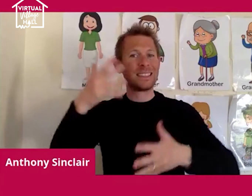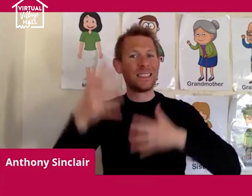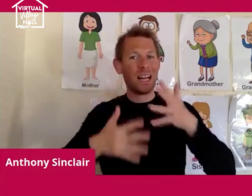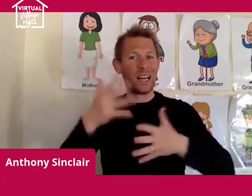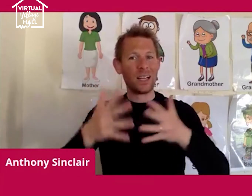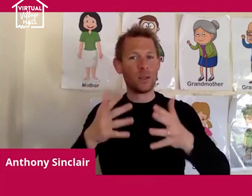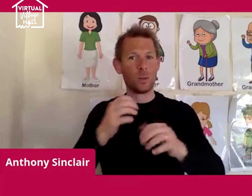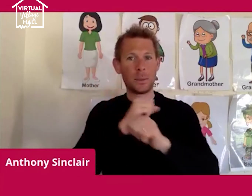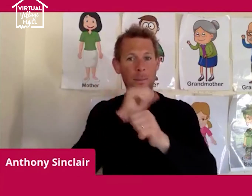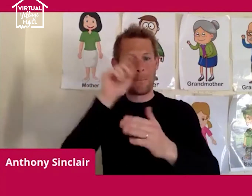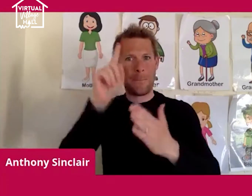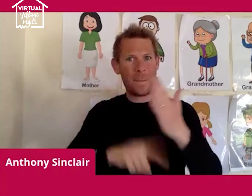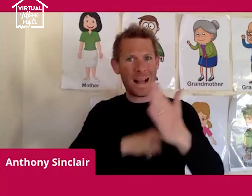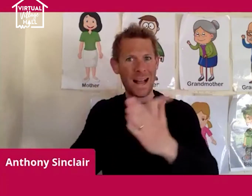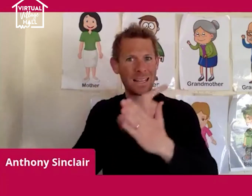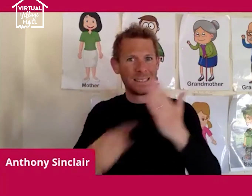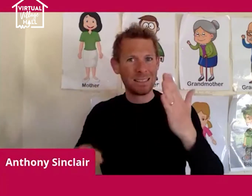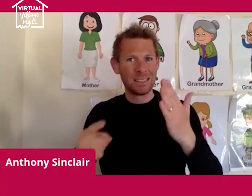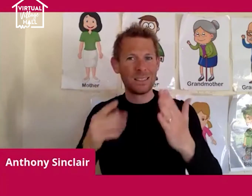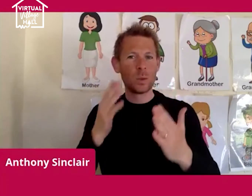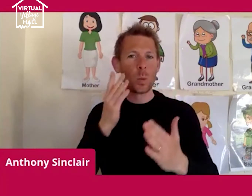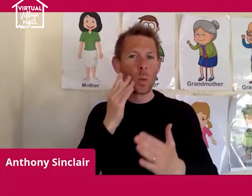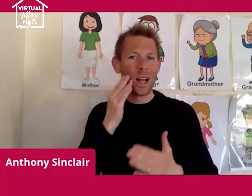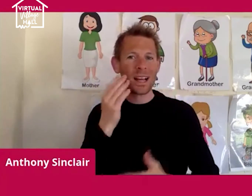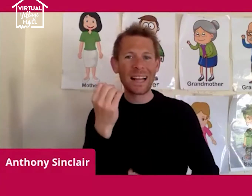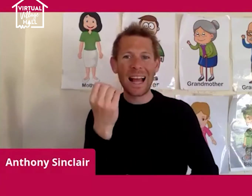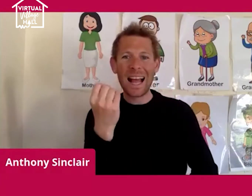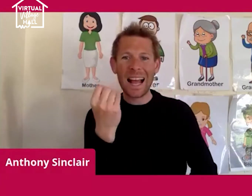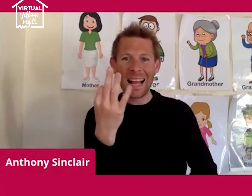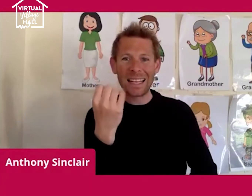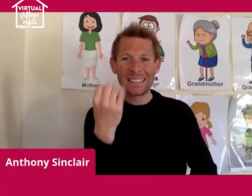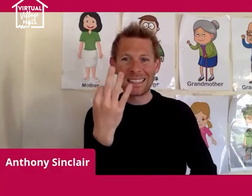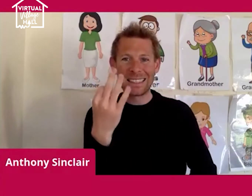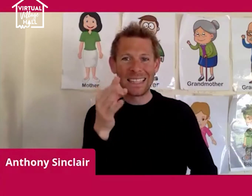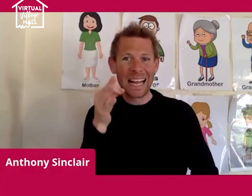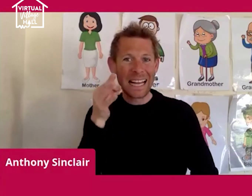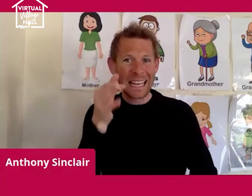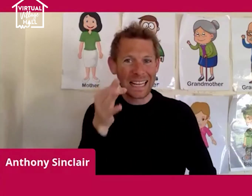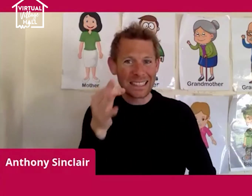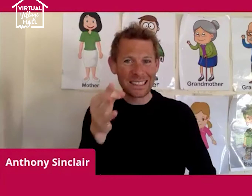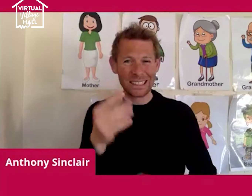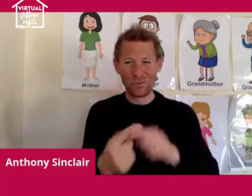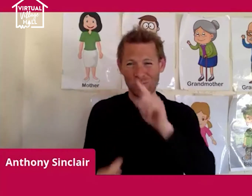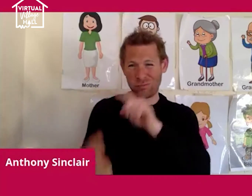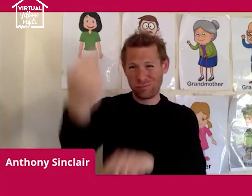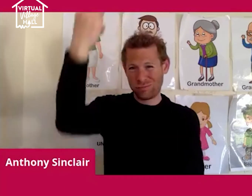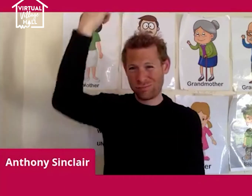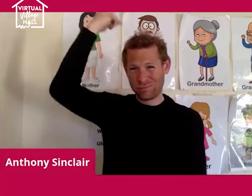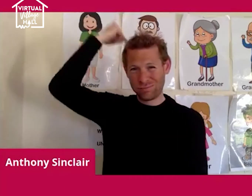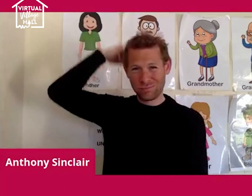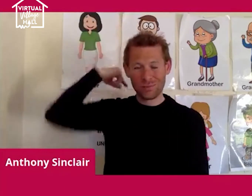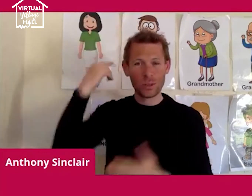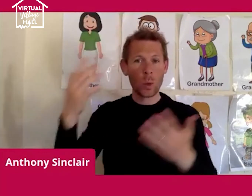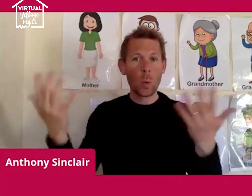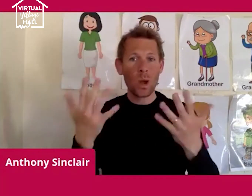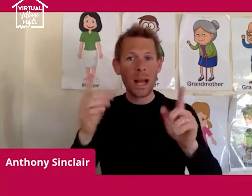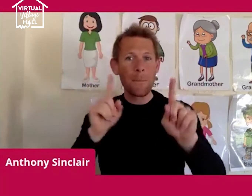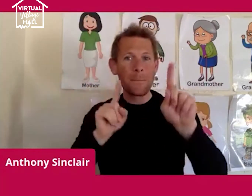Now, last week I explained about sign language and the sign language ban, and that was in 1880.